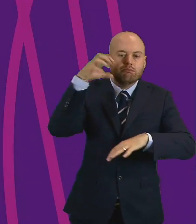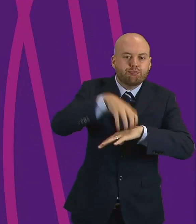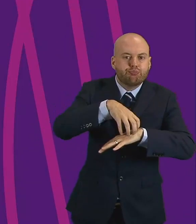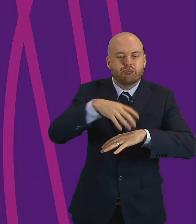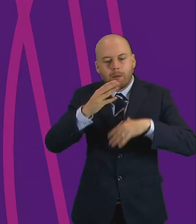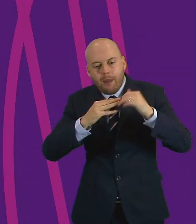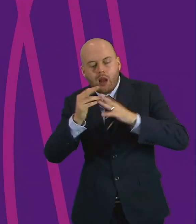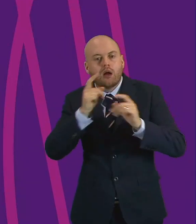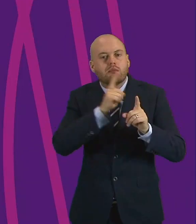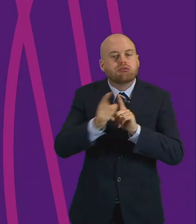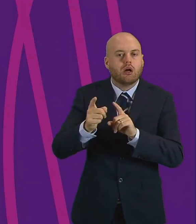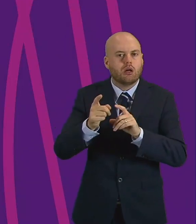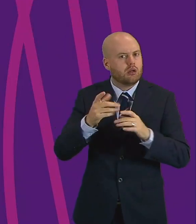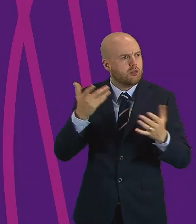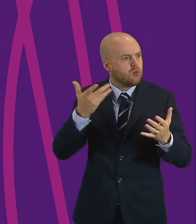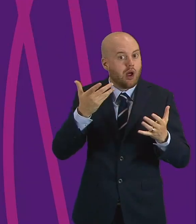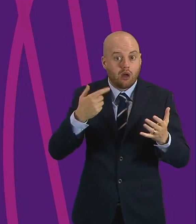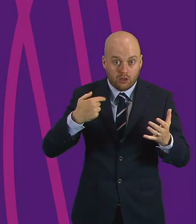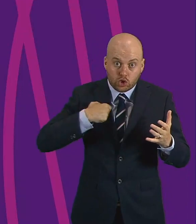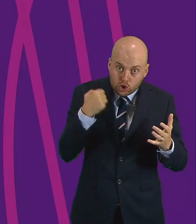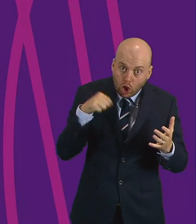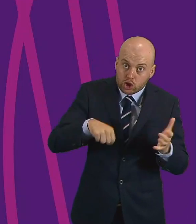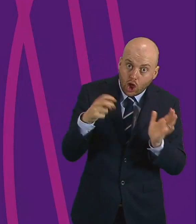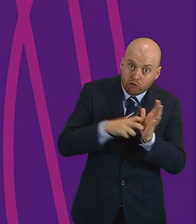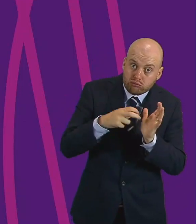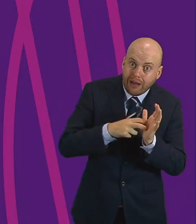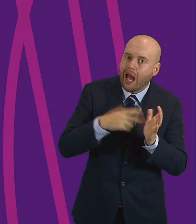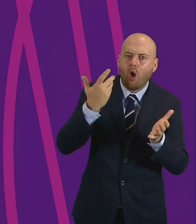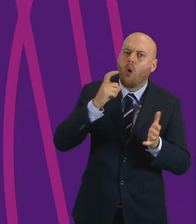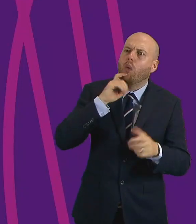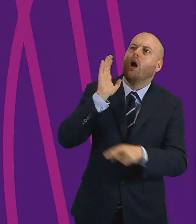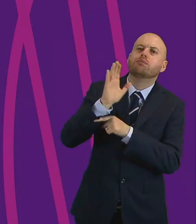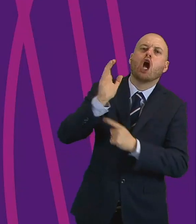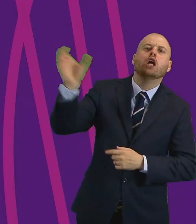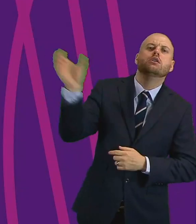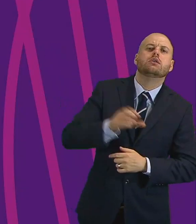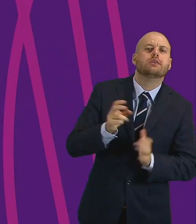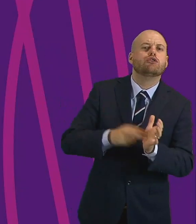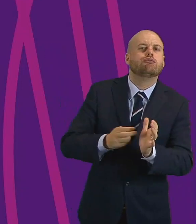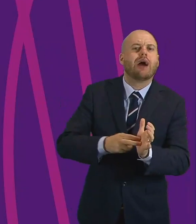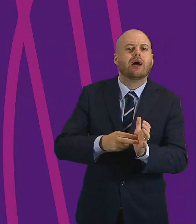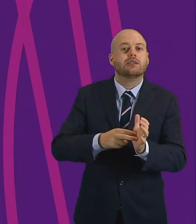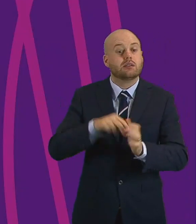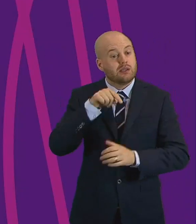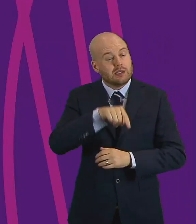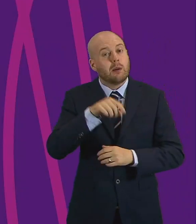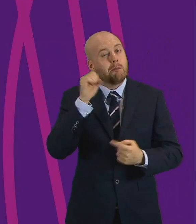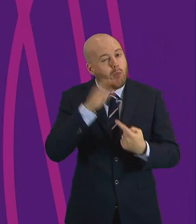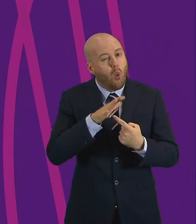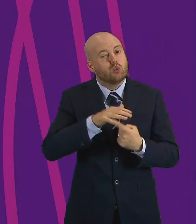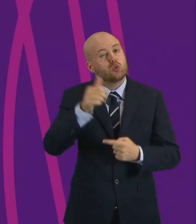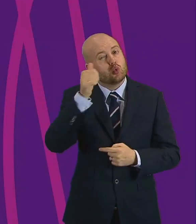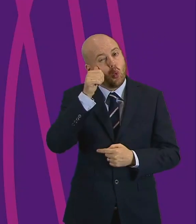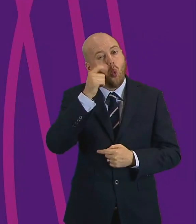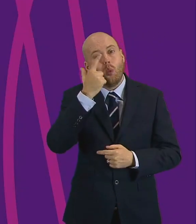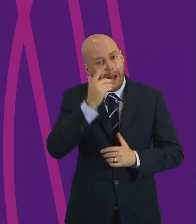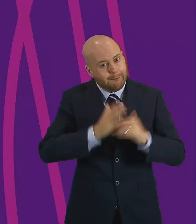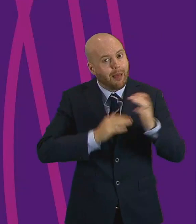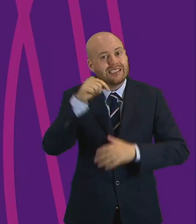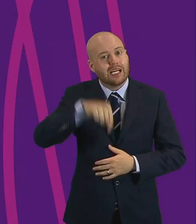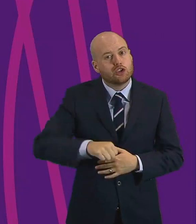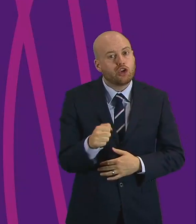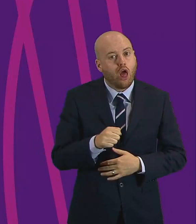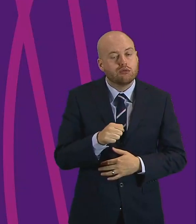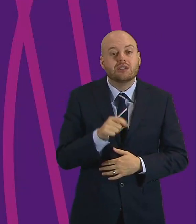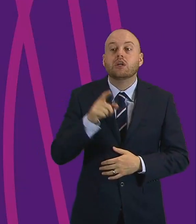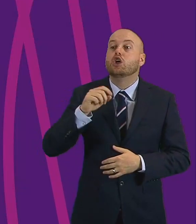economies will see companies getting contracts to build vital infrastructure that we know we can build in Scotland? There is more the Scottish Government